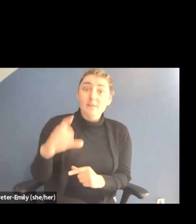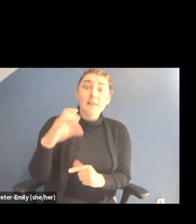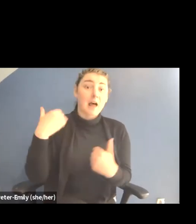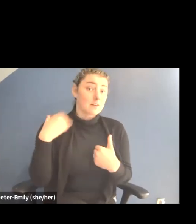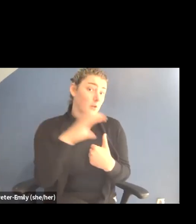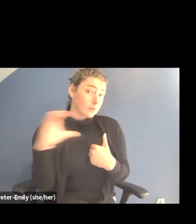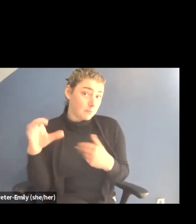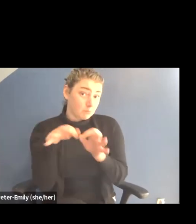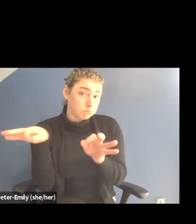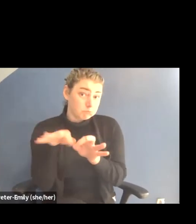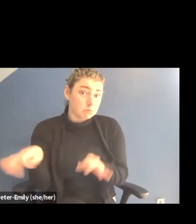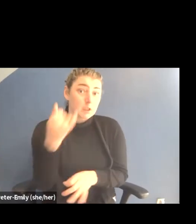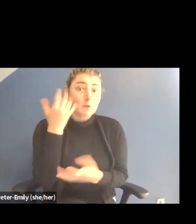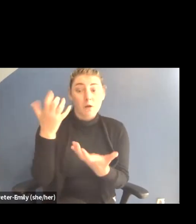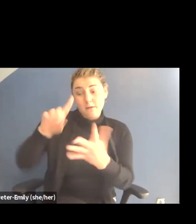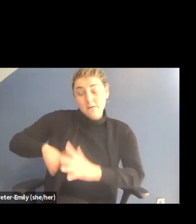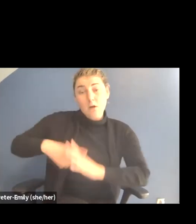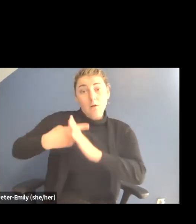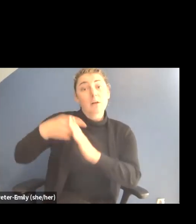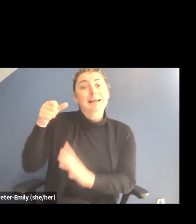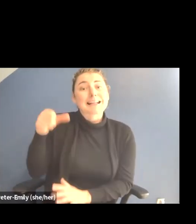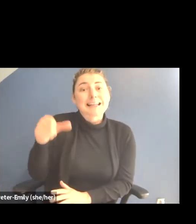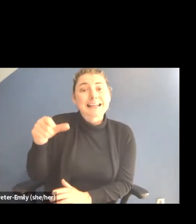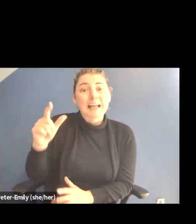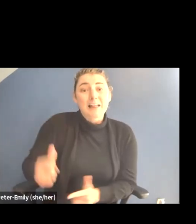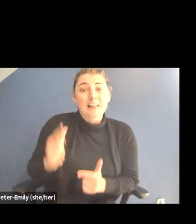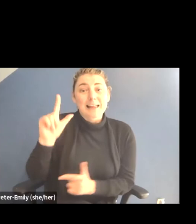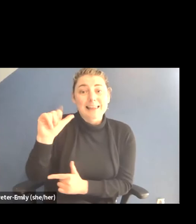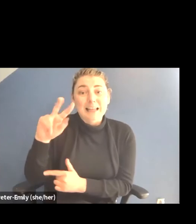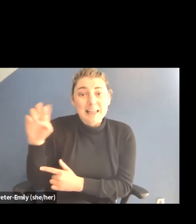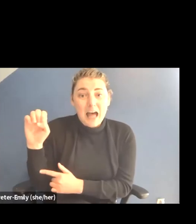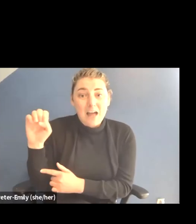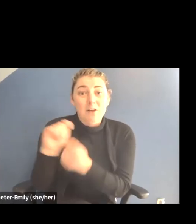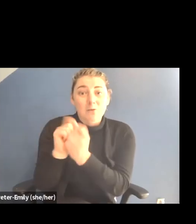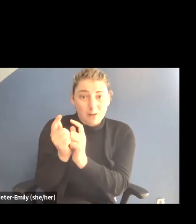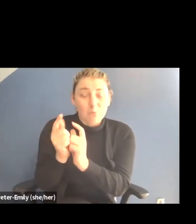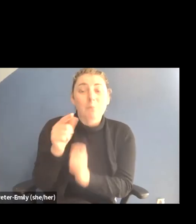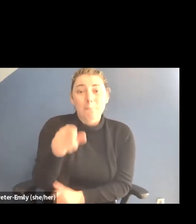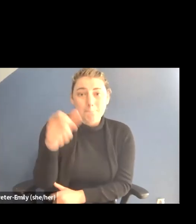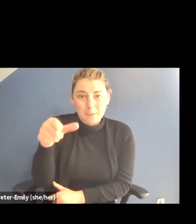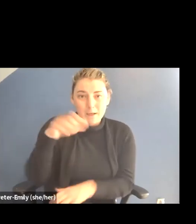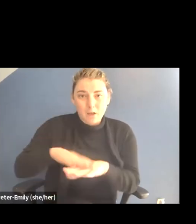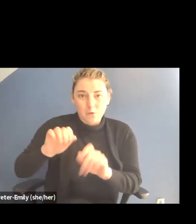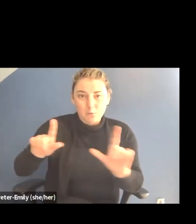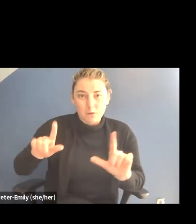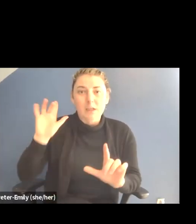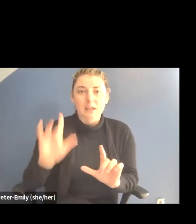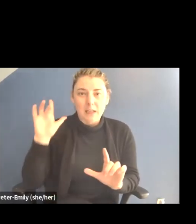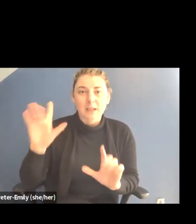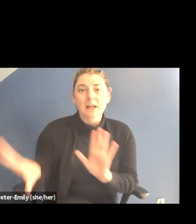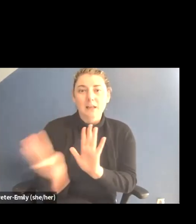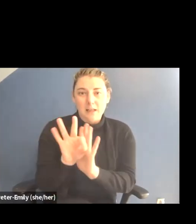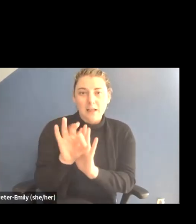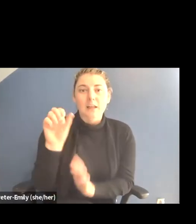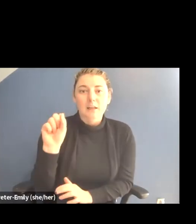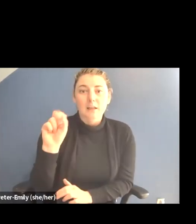captioning. To activate this setting, please click the live transcript button on your screen and then select show subtitles. As you